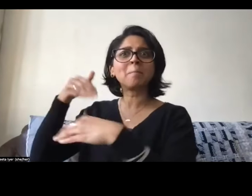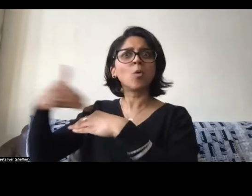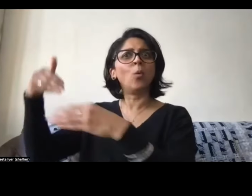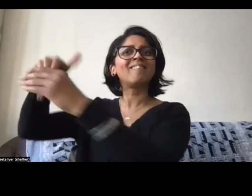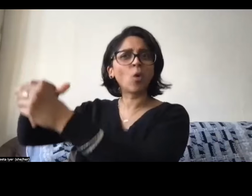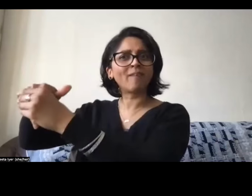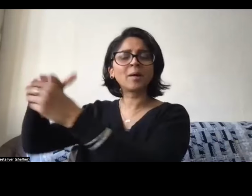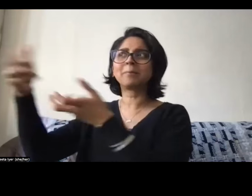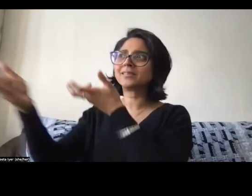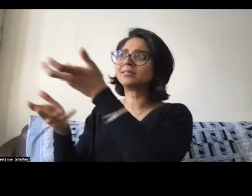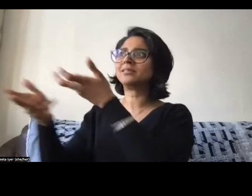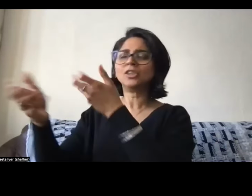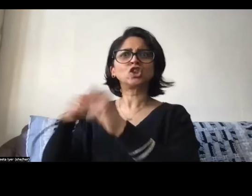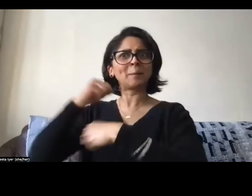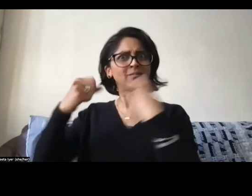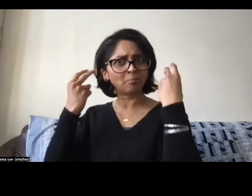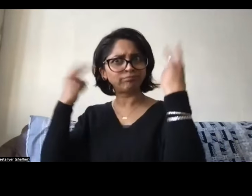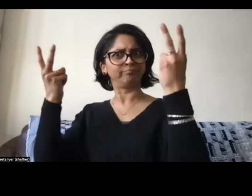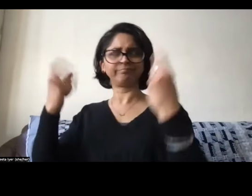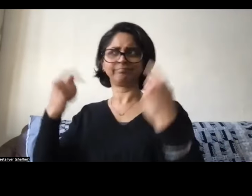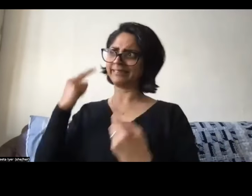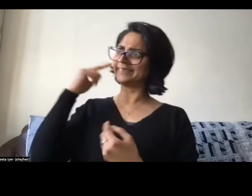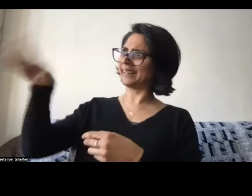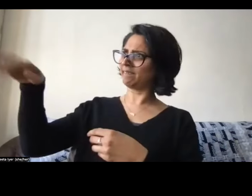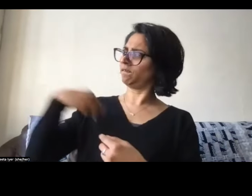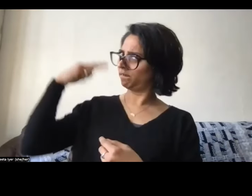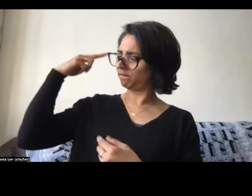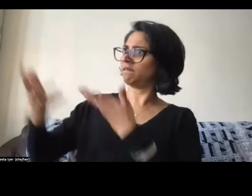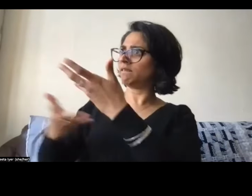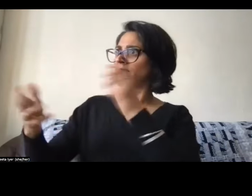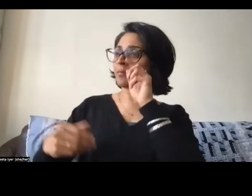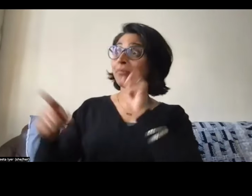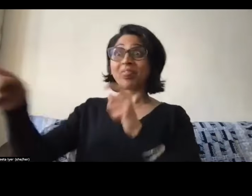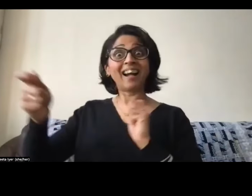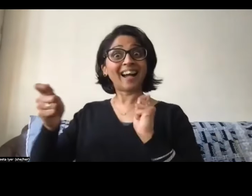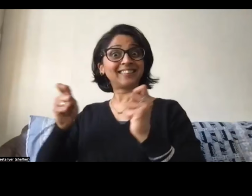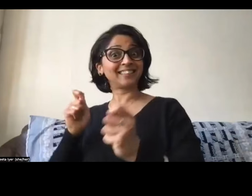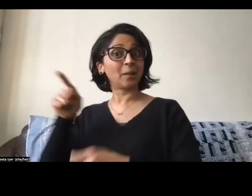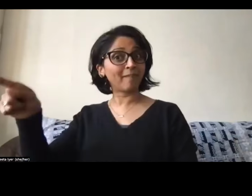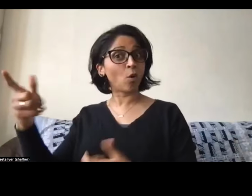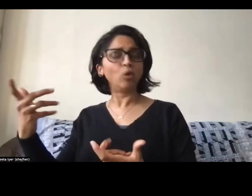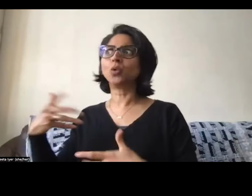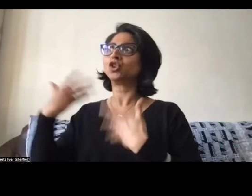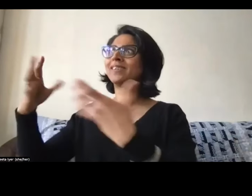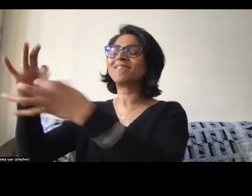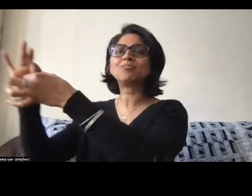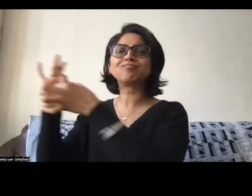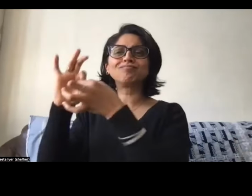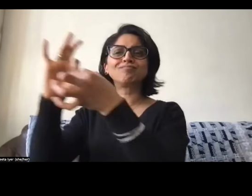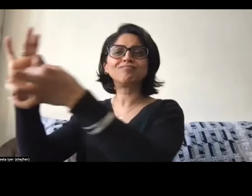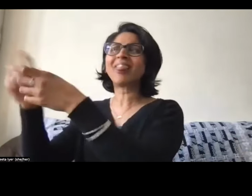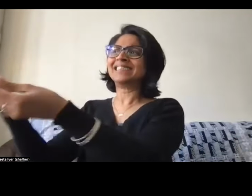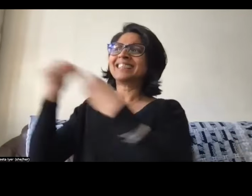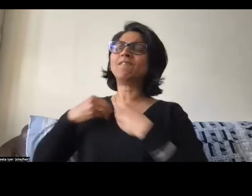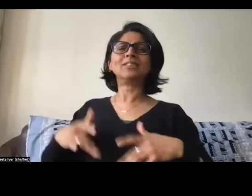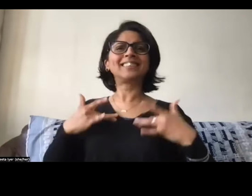hearing, many of them were Asian, and so she had a connection there. And she became quite assertive about her own needs as a deaf woman, and they were very adaptive